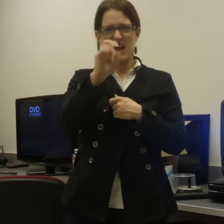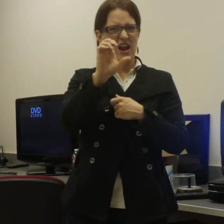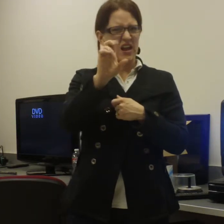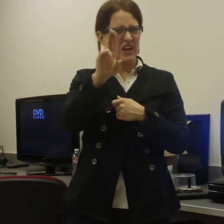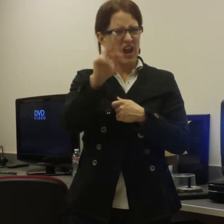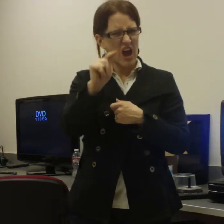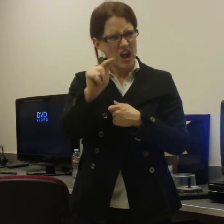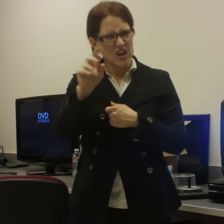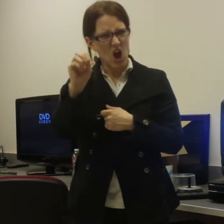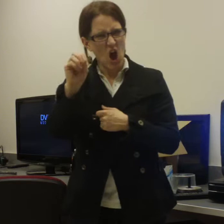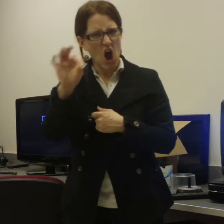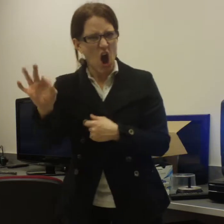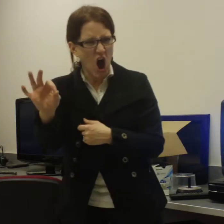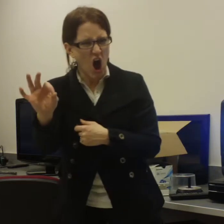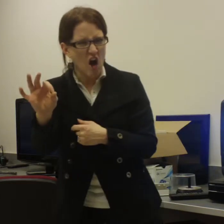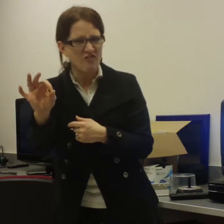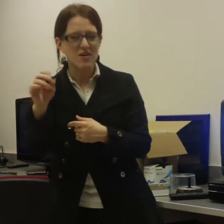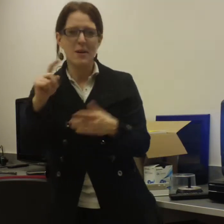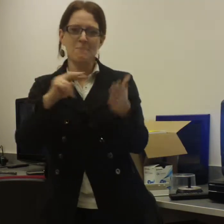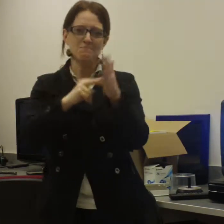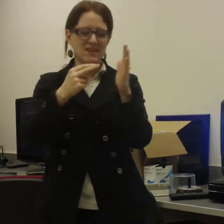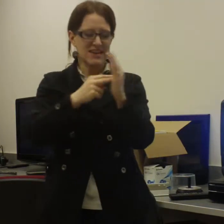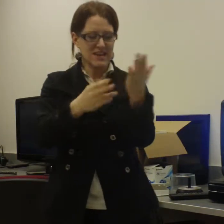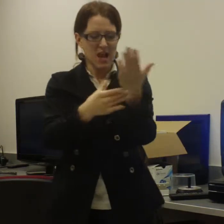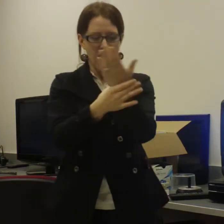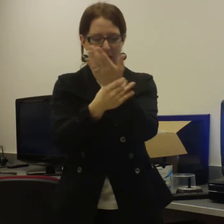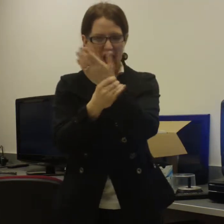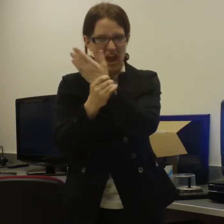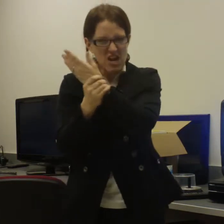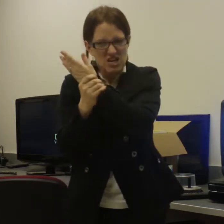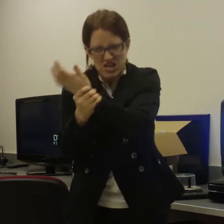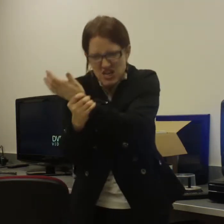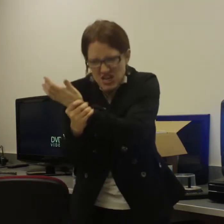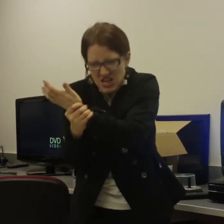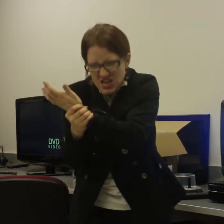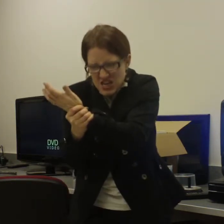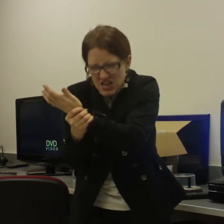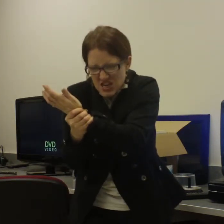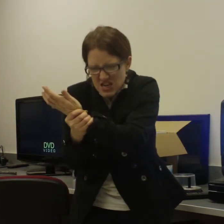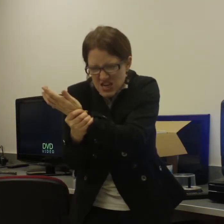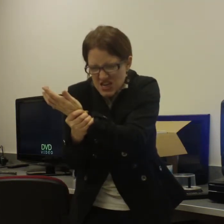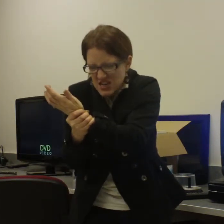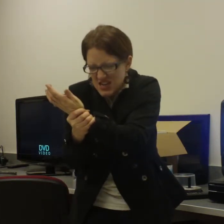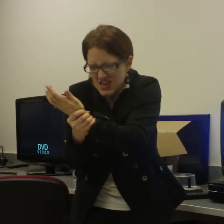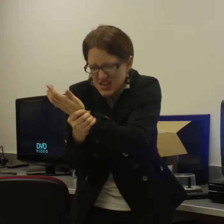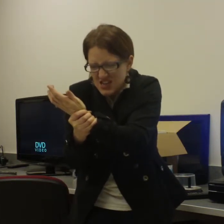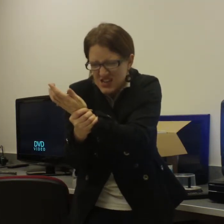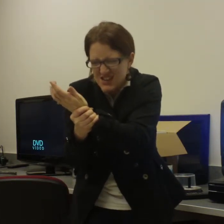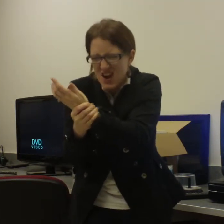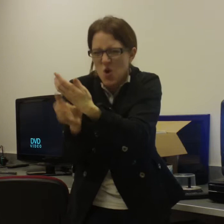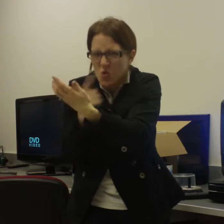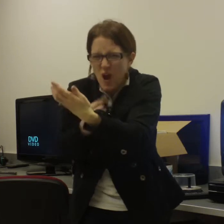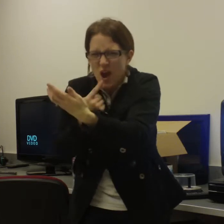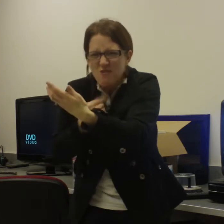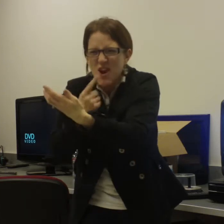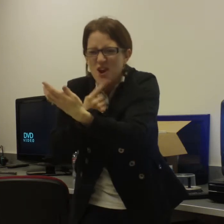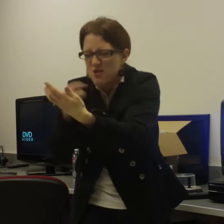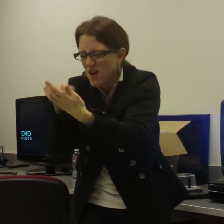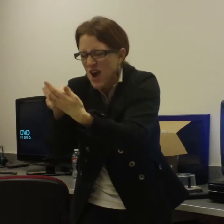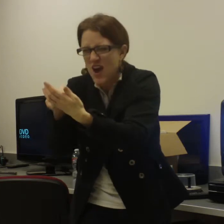killing, some of your own cells. All right? So I never recommend that you experiment by cutting off your circulation. It's not a good idea. But in